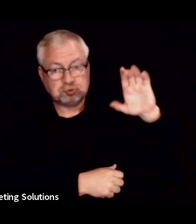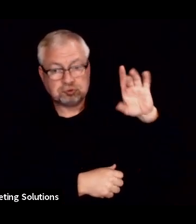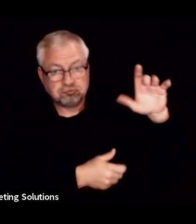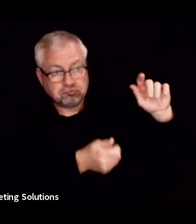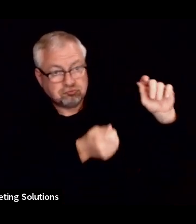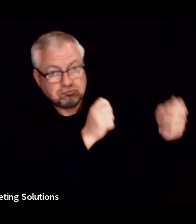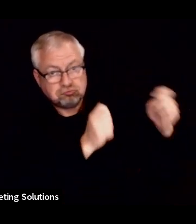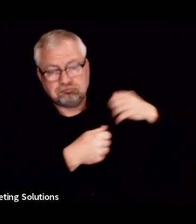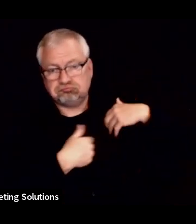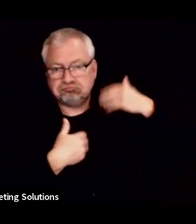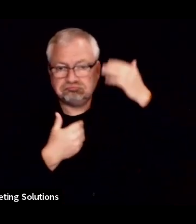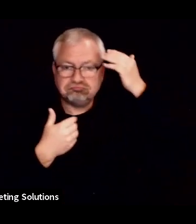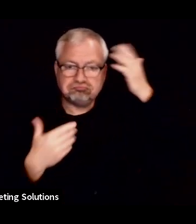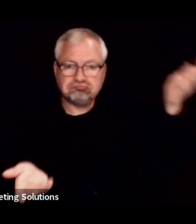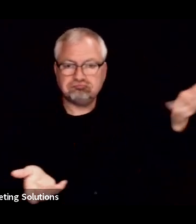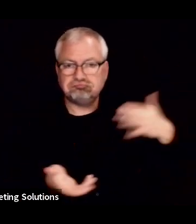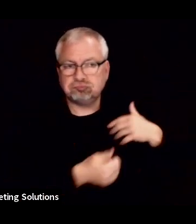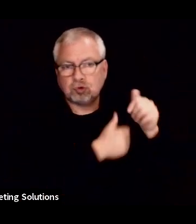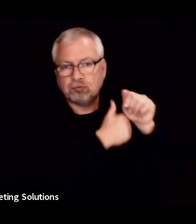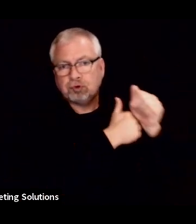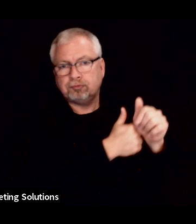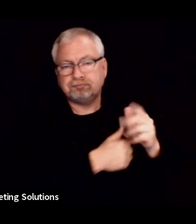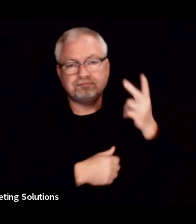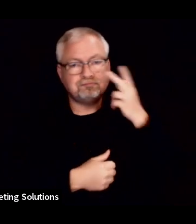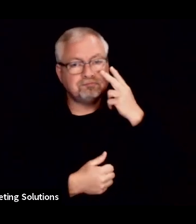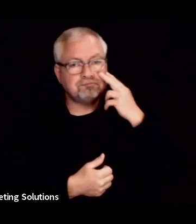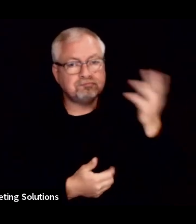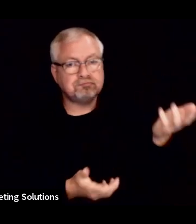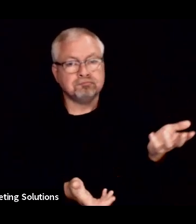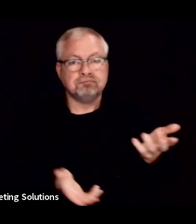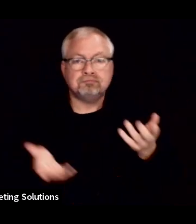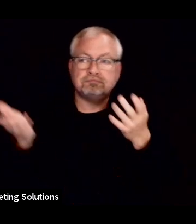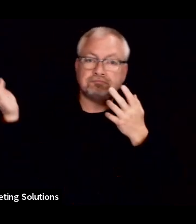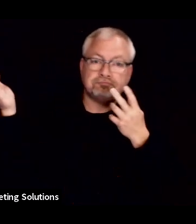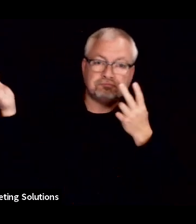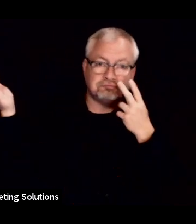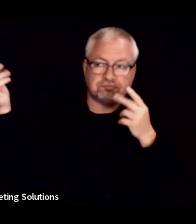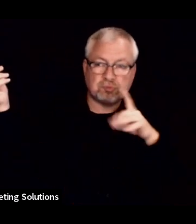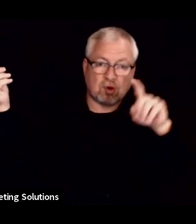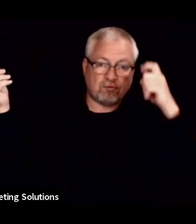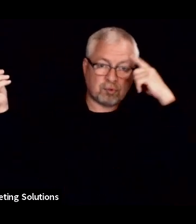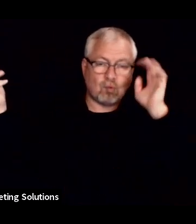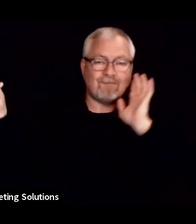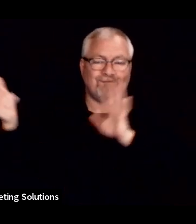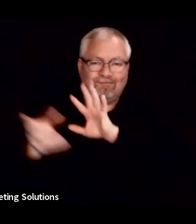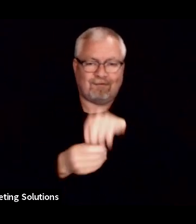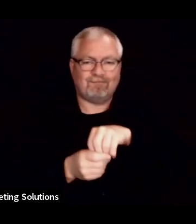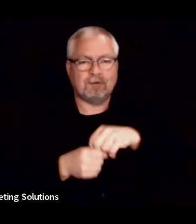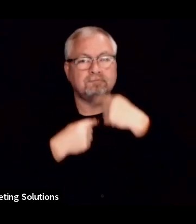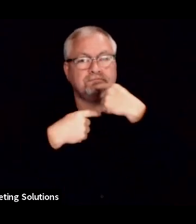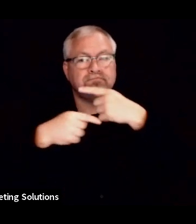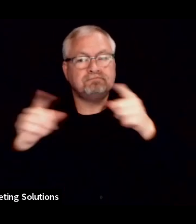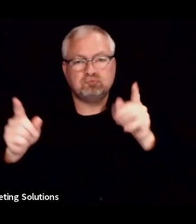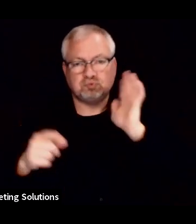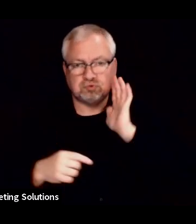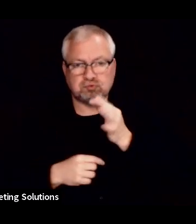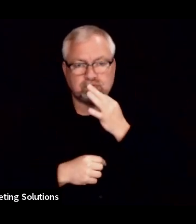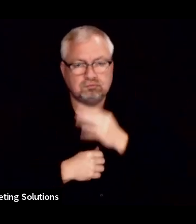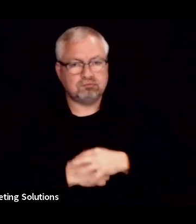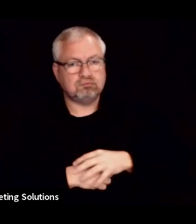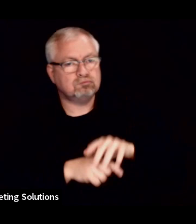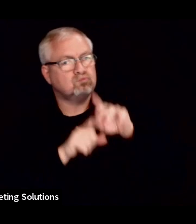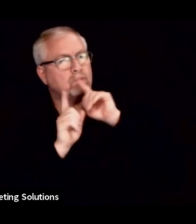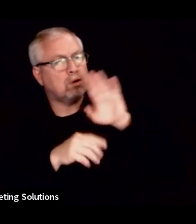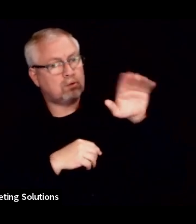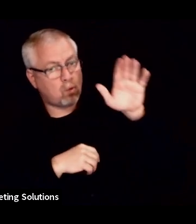a bearing on the governor's discussions with the leadership. Will the state health department agree to